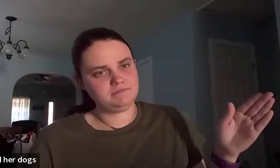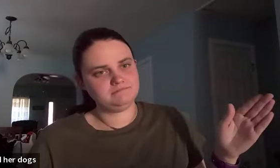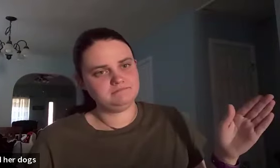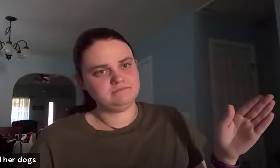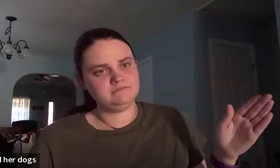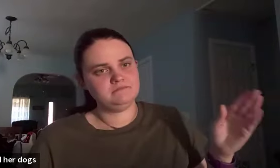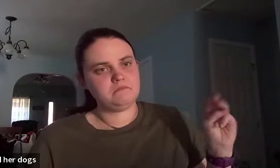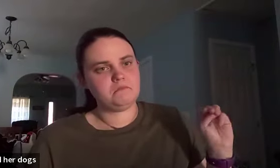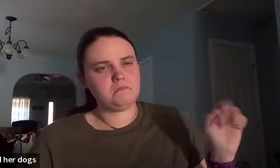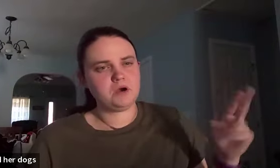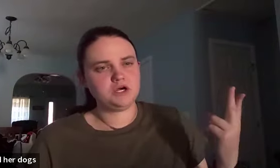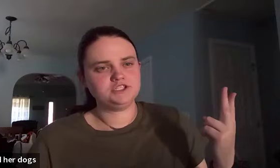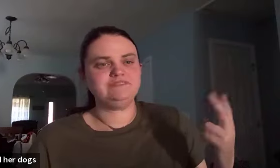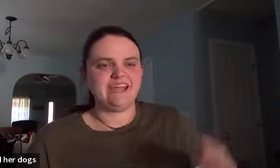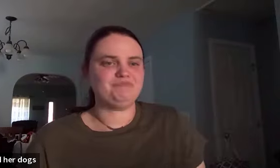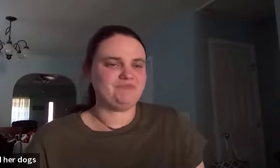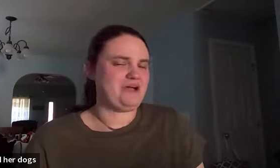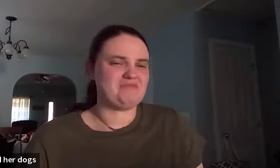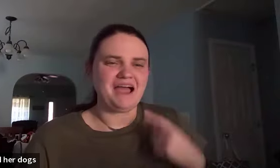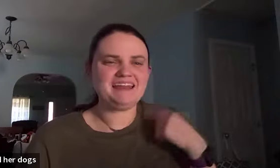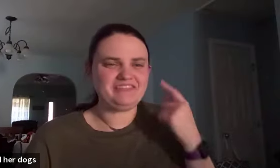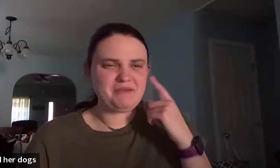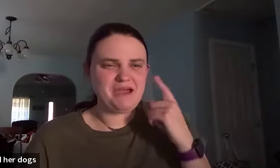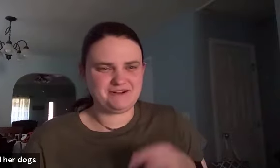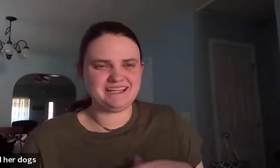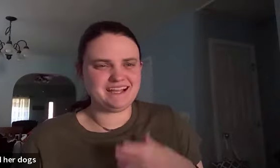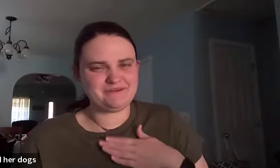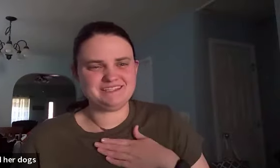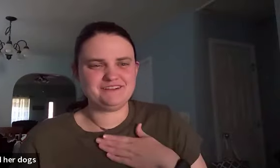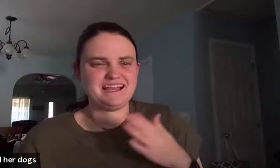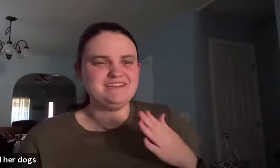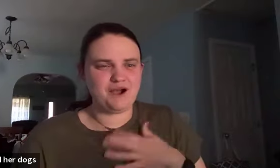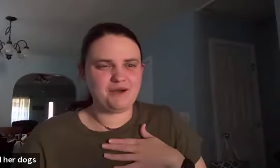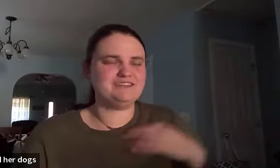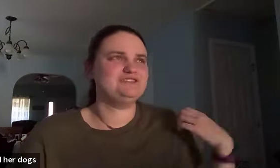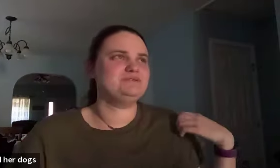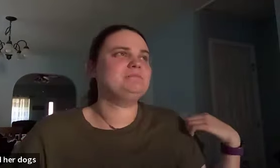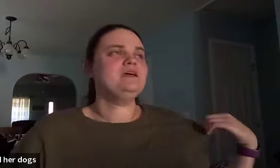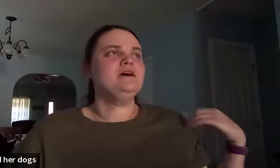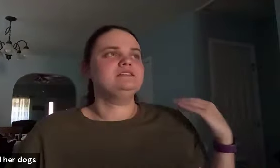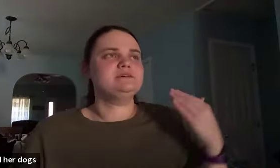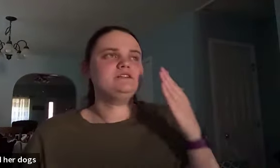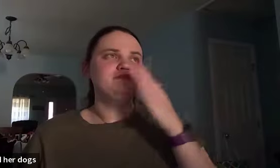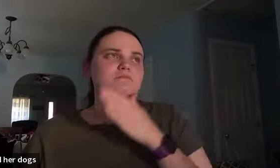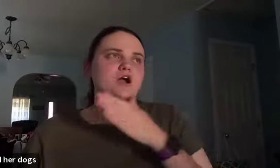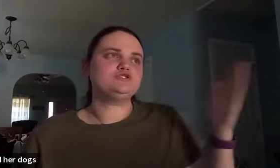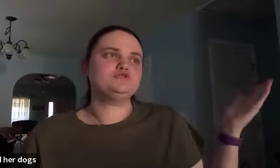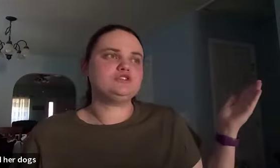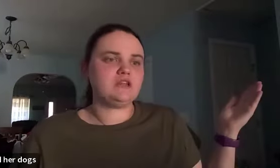July. March, yeah, okay. I had to think about it for a second for myself because I even caught myself doing it. Typically for March through